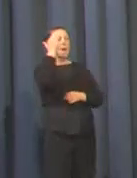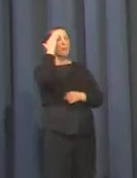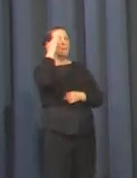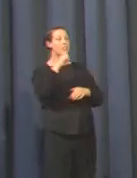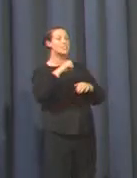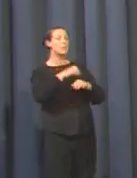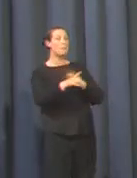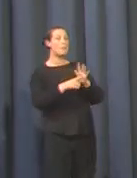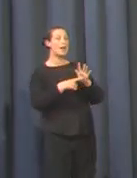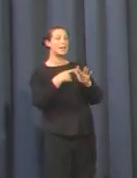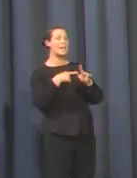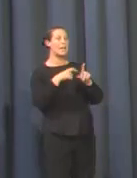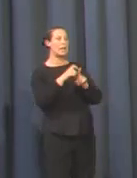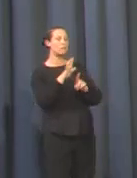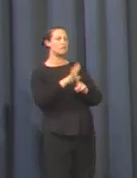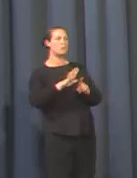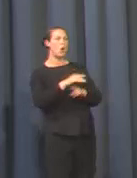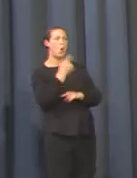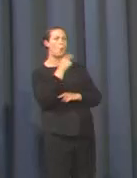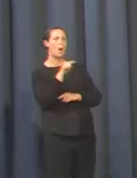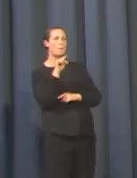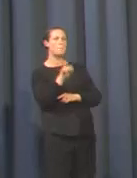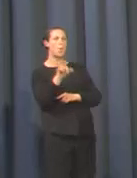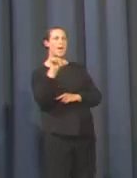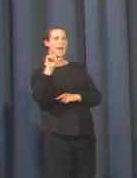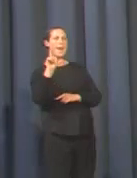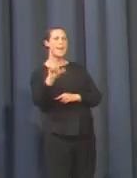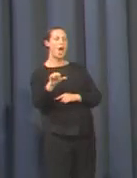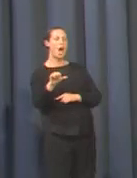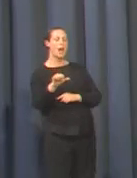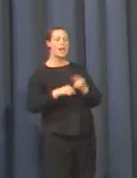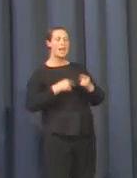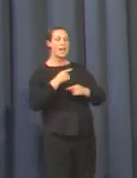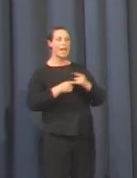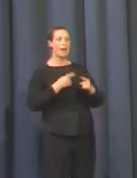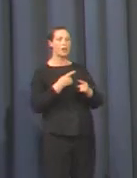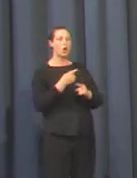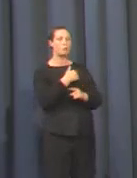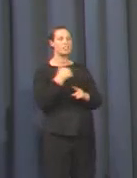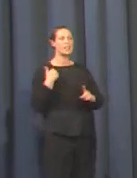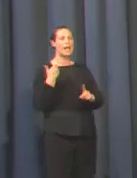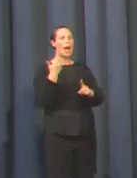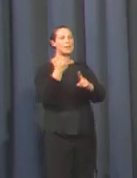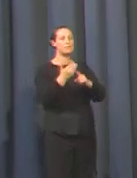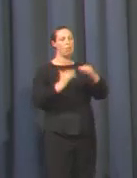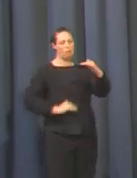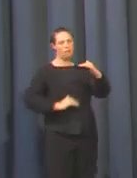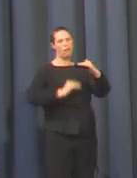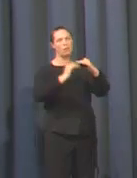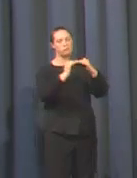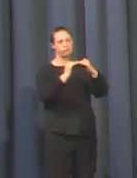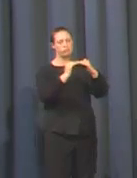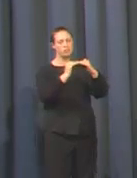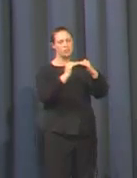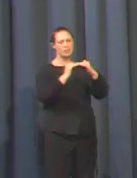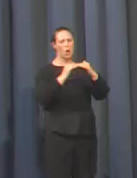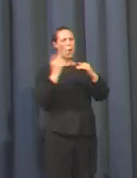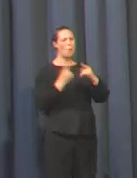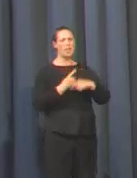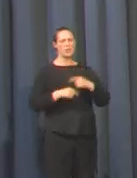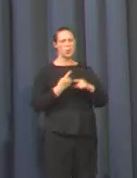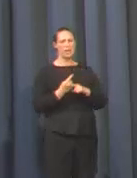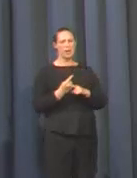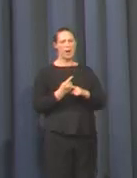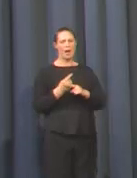lead level is around 1.9, you continue breastfeeding up until that level. And so we're talking about levels that are well below